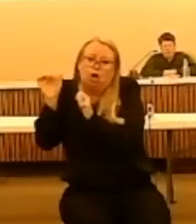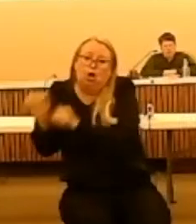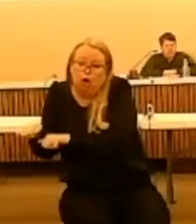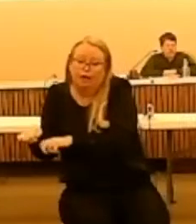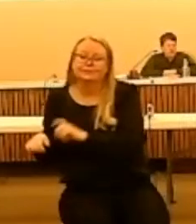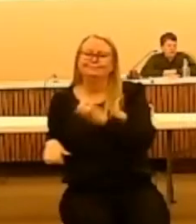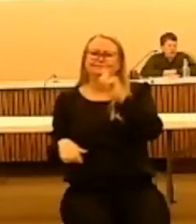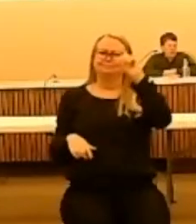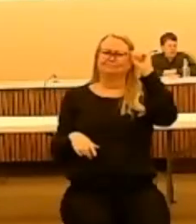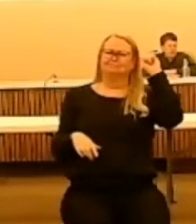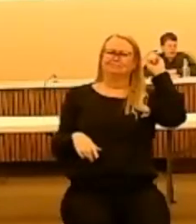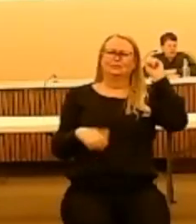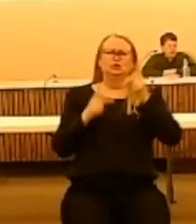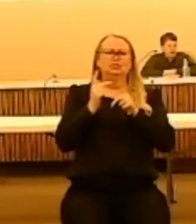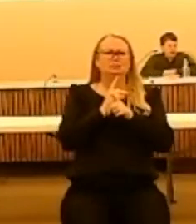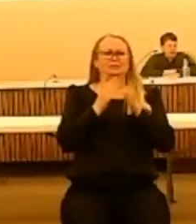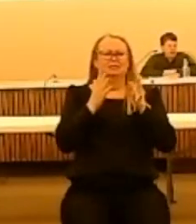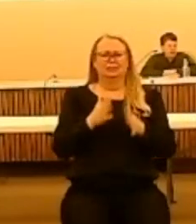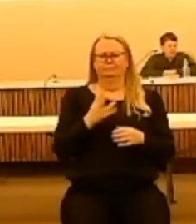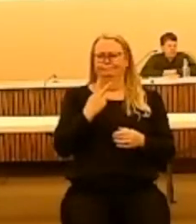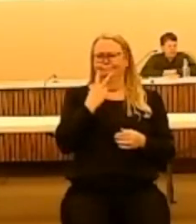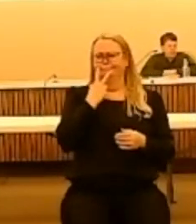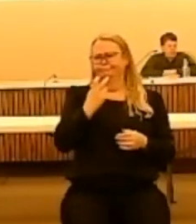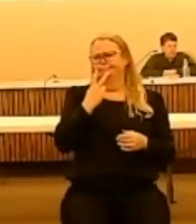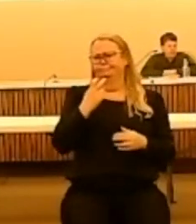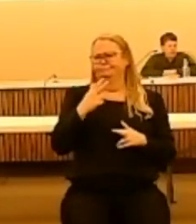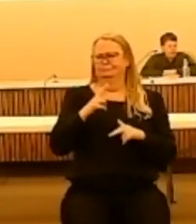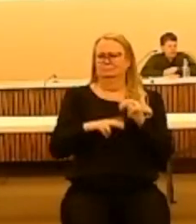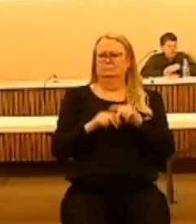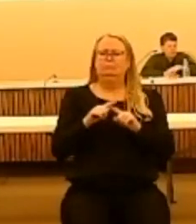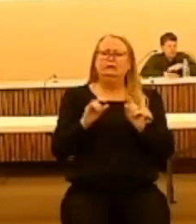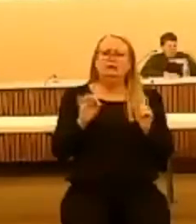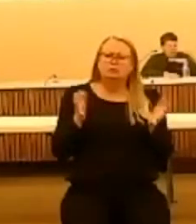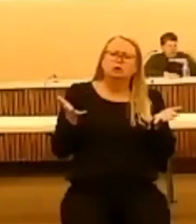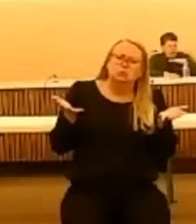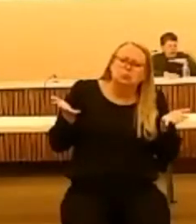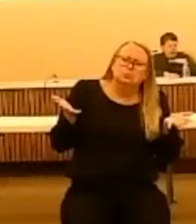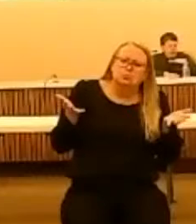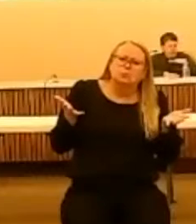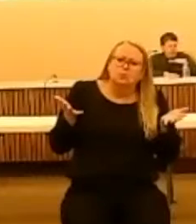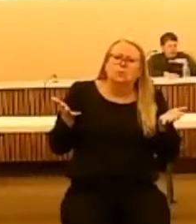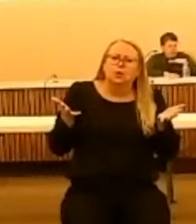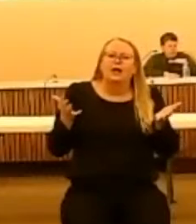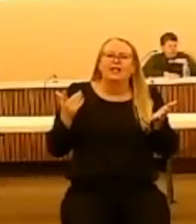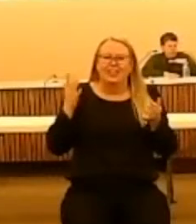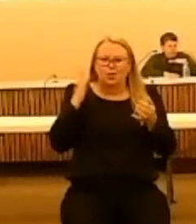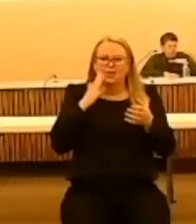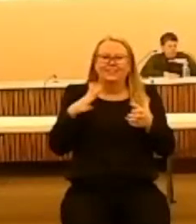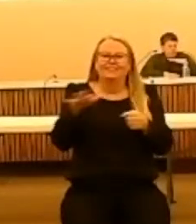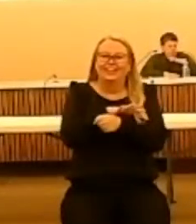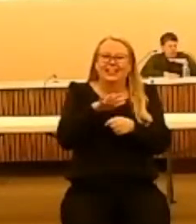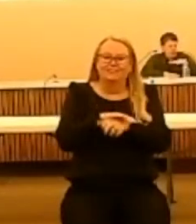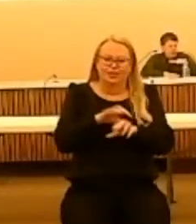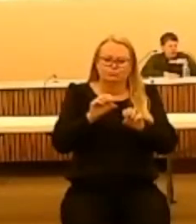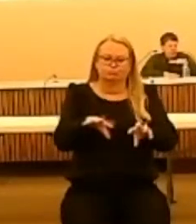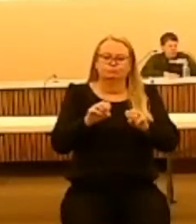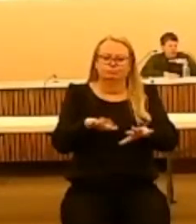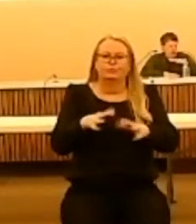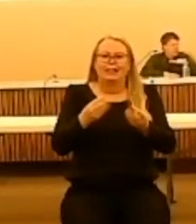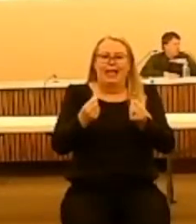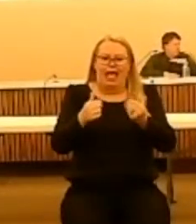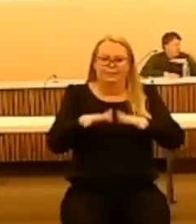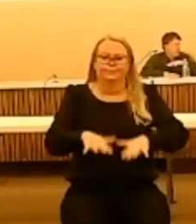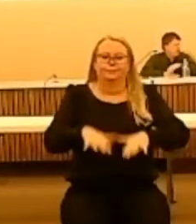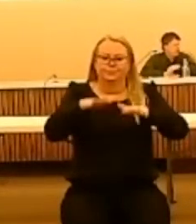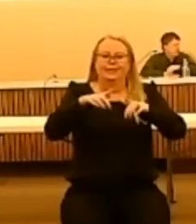their schools out, if they did anything back there, they would fill the land up some so that the